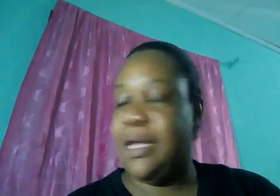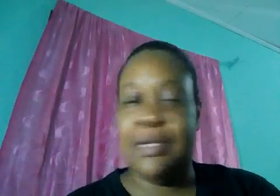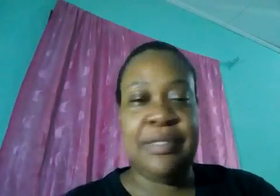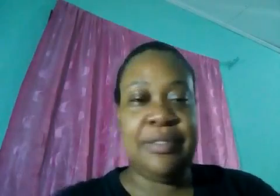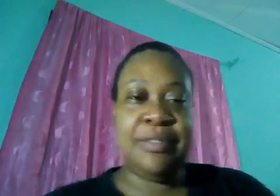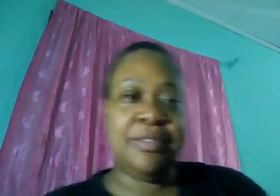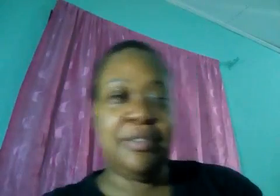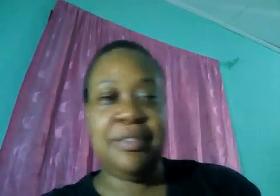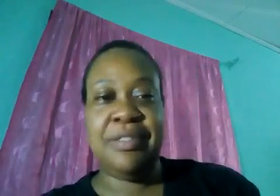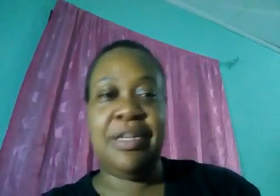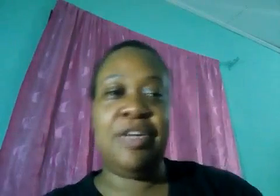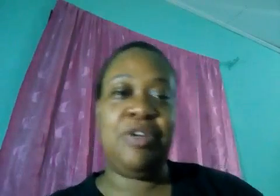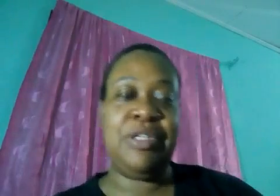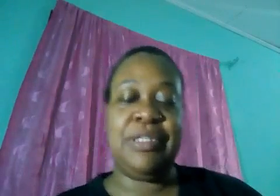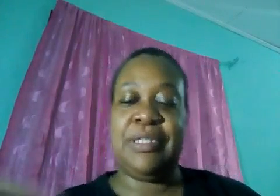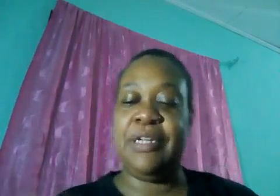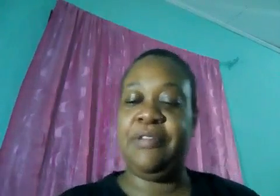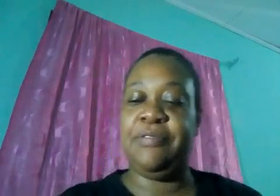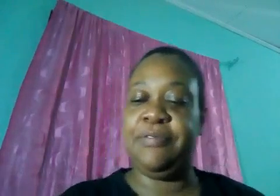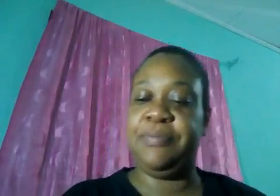and anoint yourself.